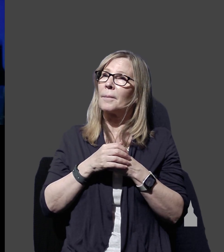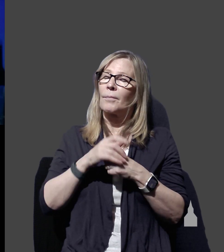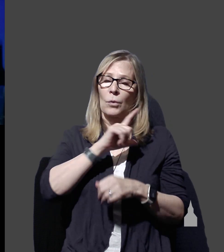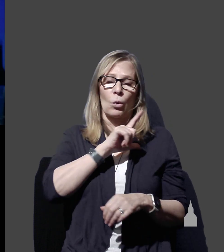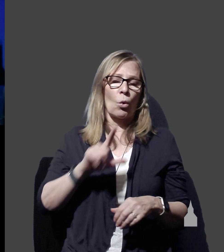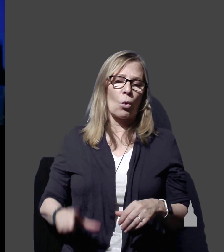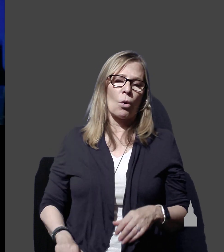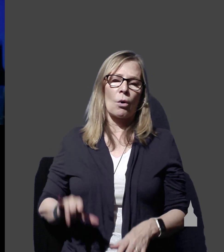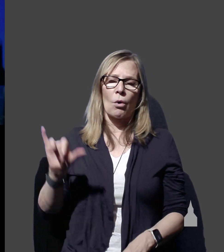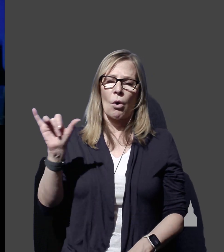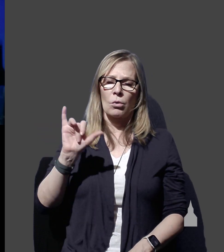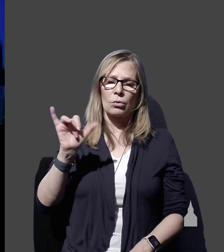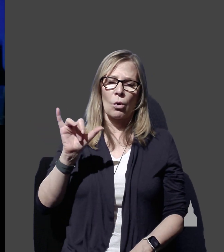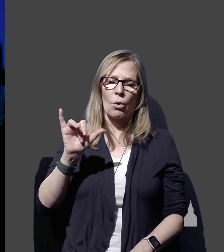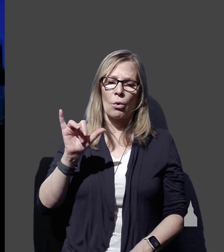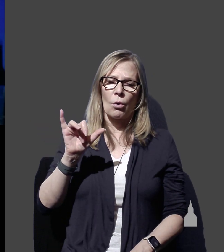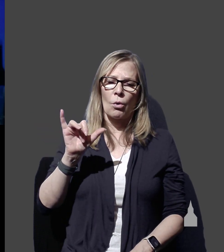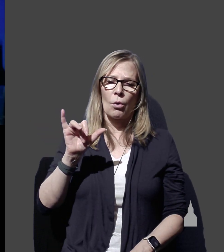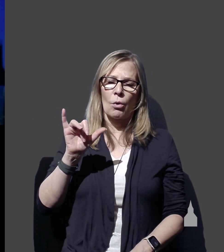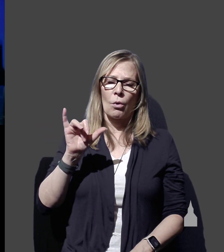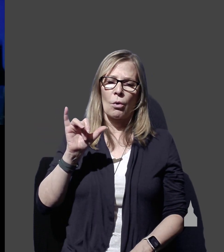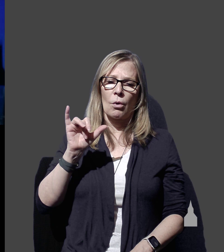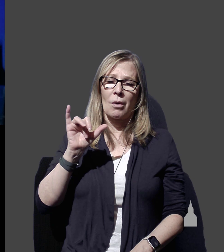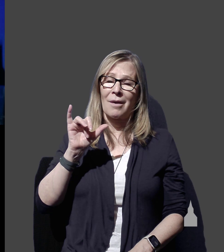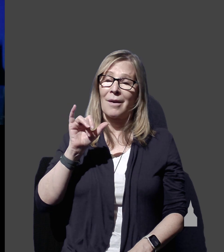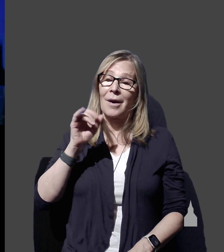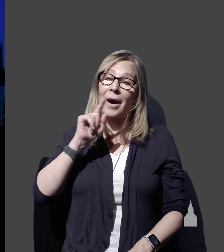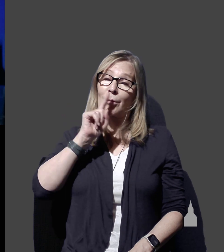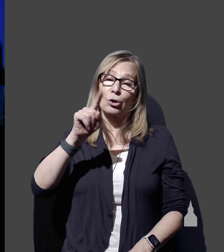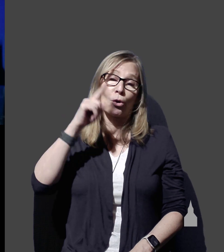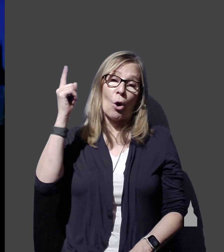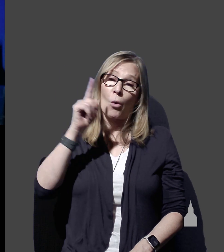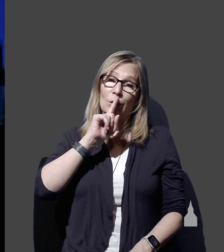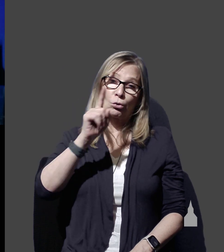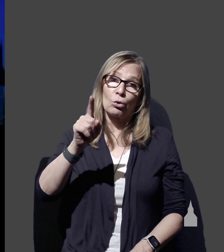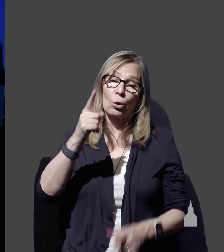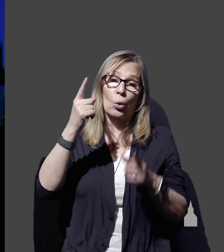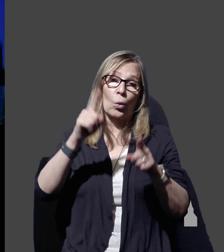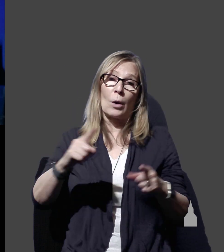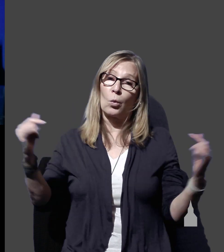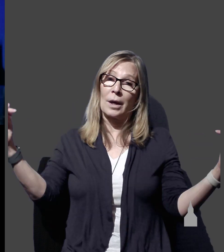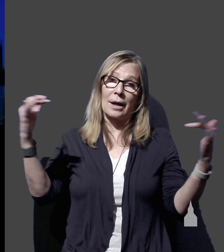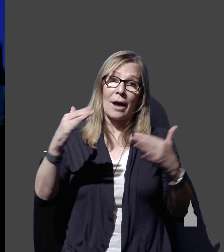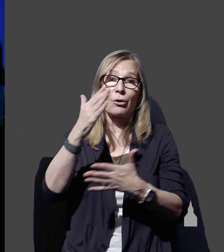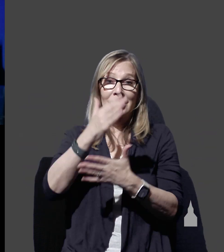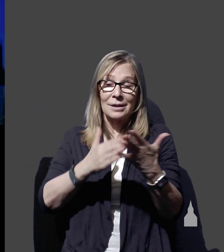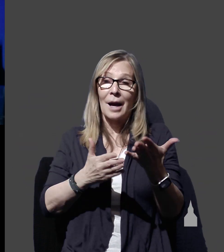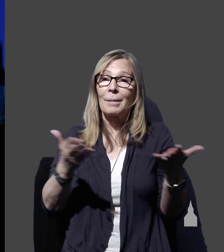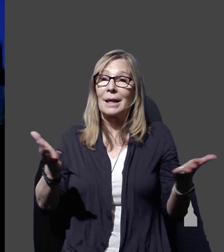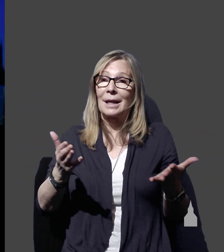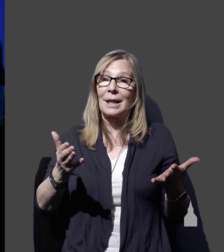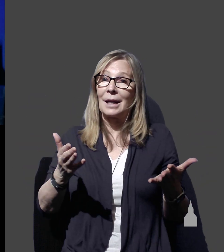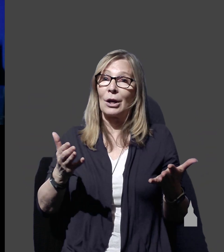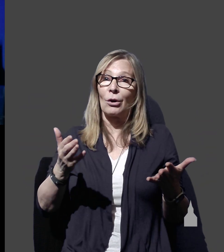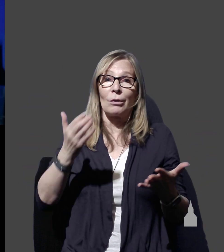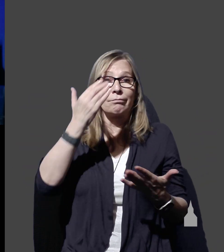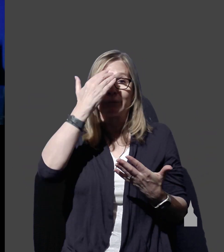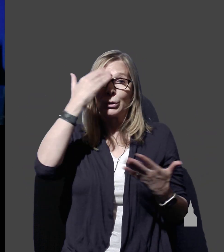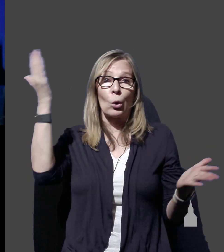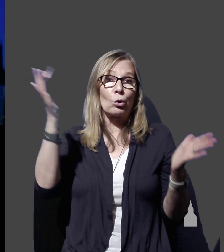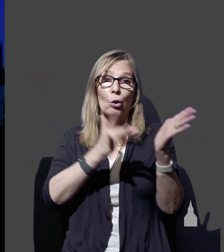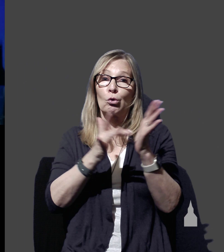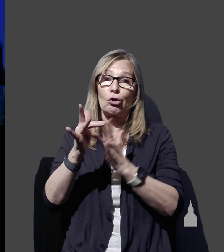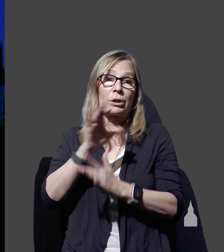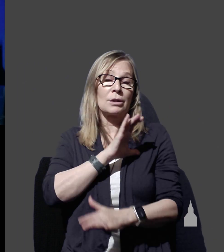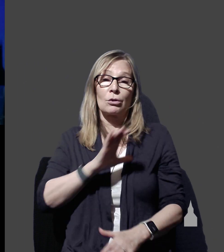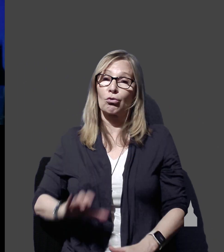Lord, I also am certain, as is always the case when we gather, that some that are hearing my voice don't know Jesus